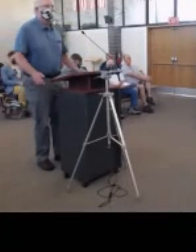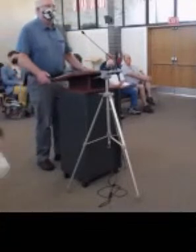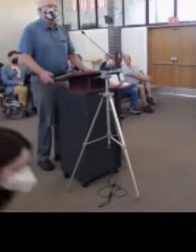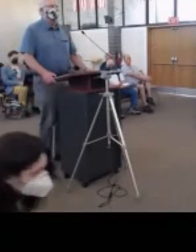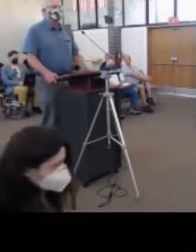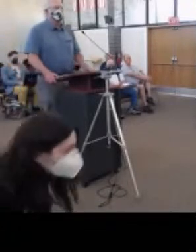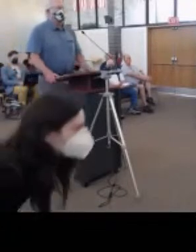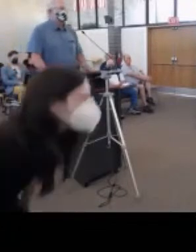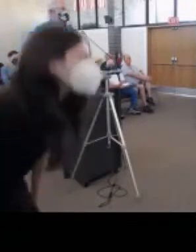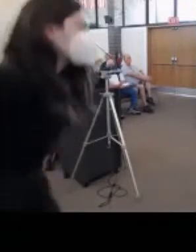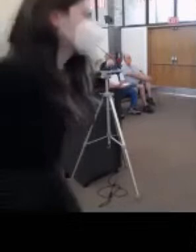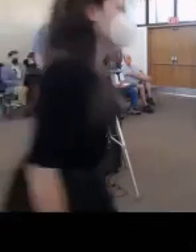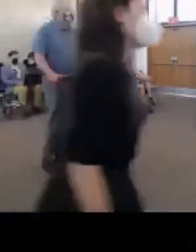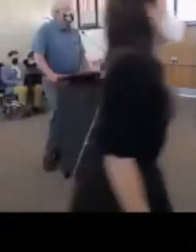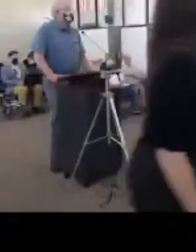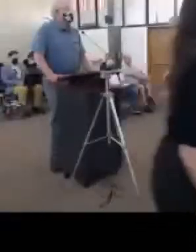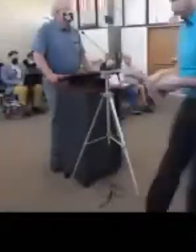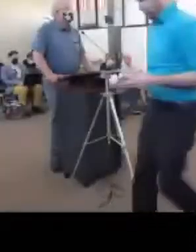I'm sorry, how